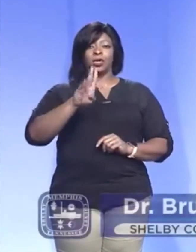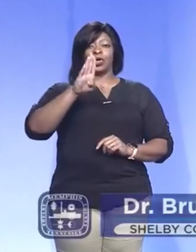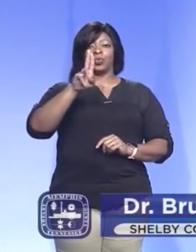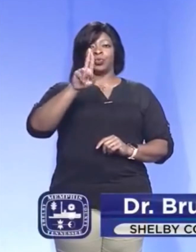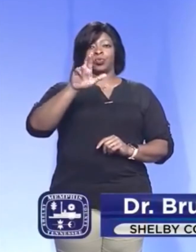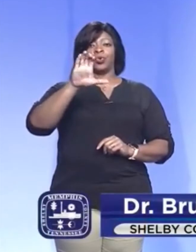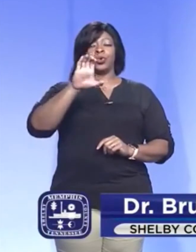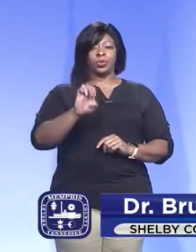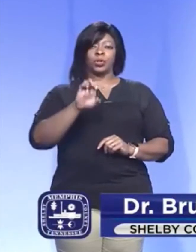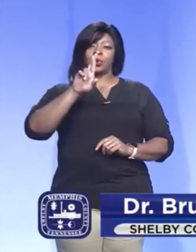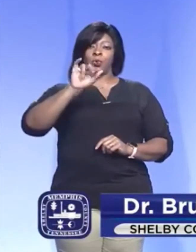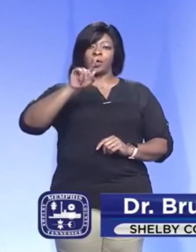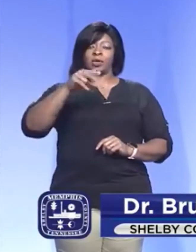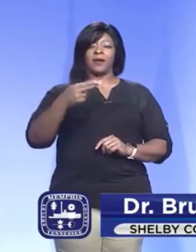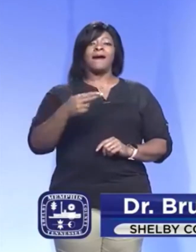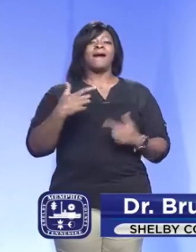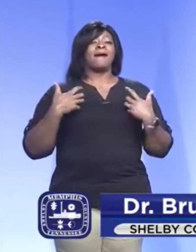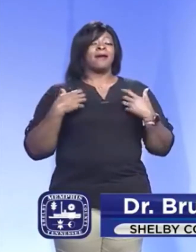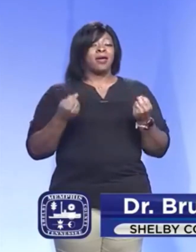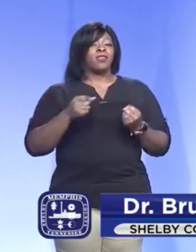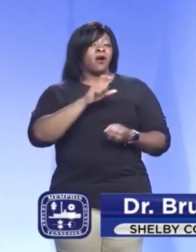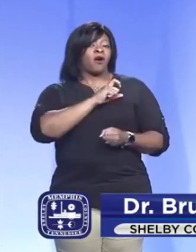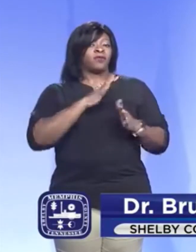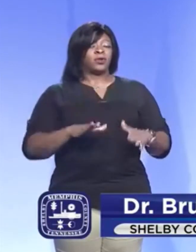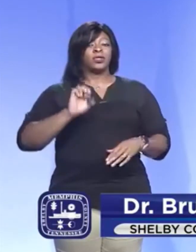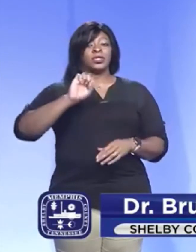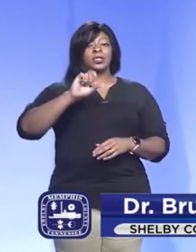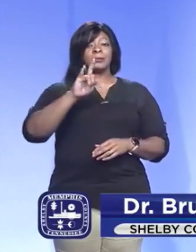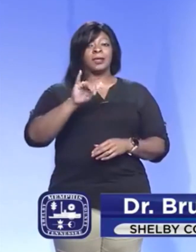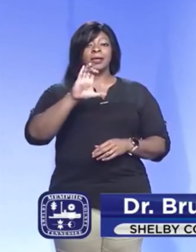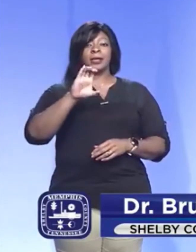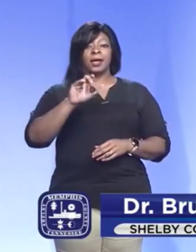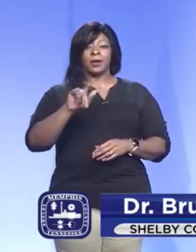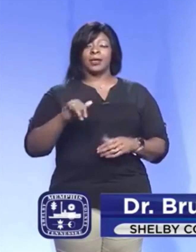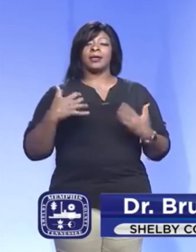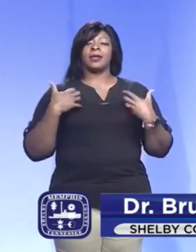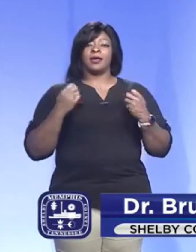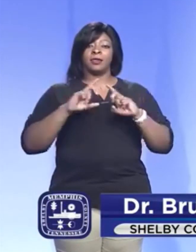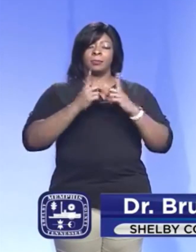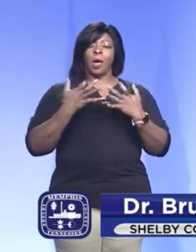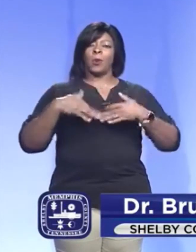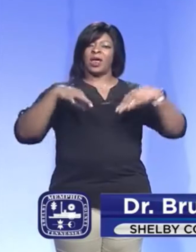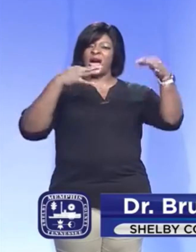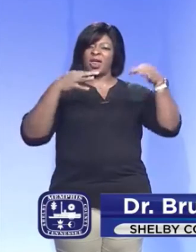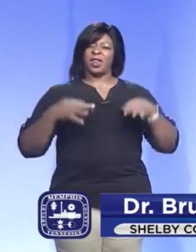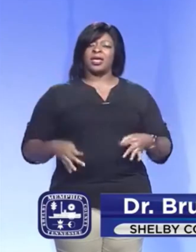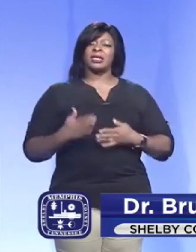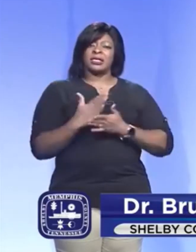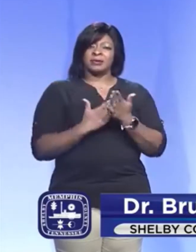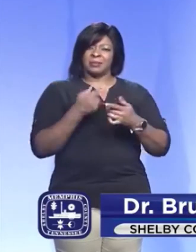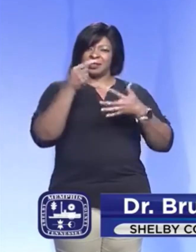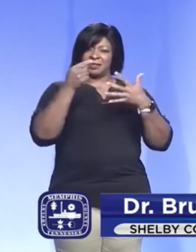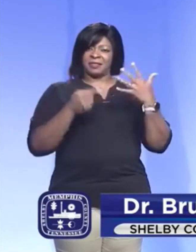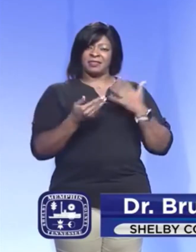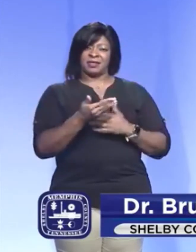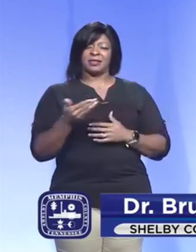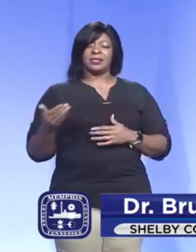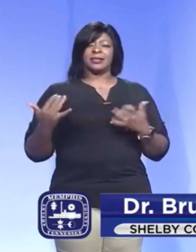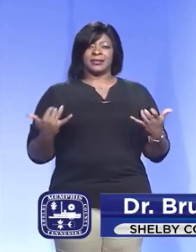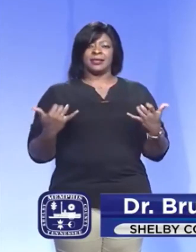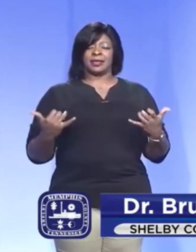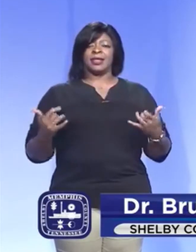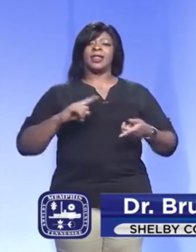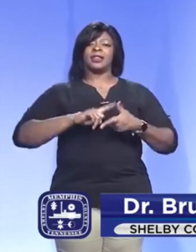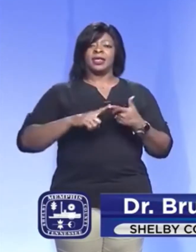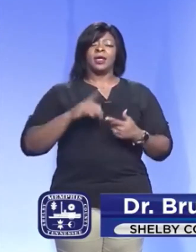Health Officer of Shelby County Health Department. I'd like to just highlight a couple of things today, and then